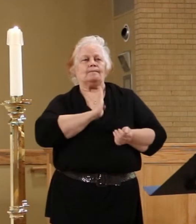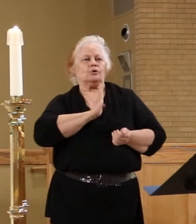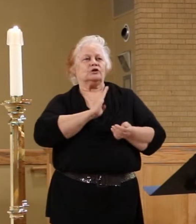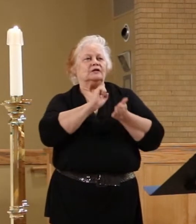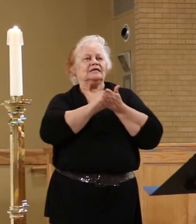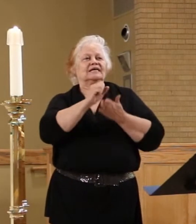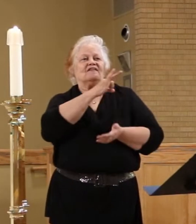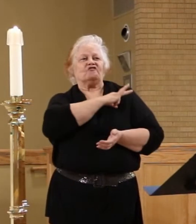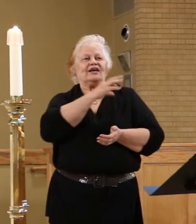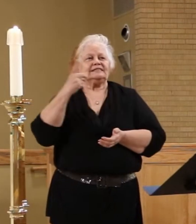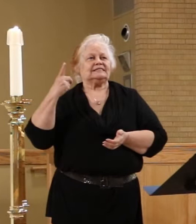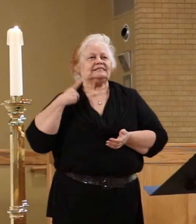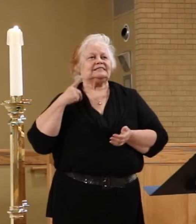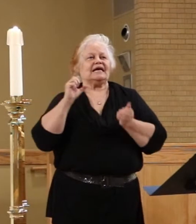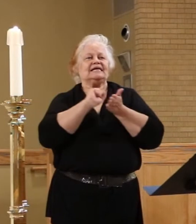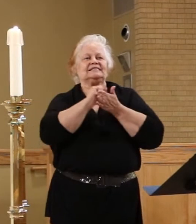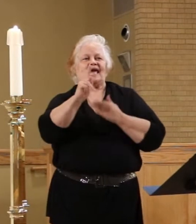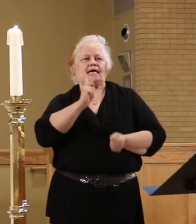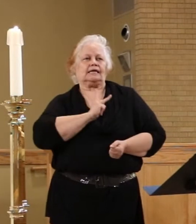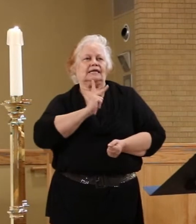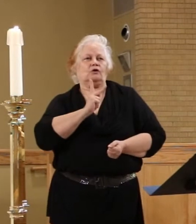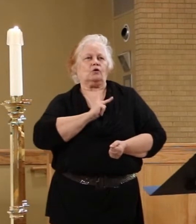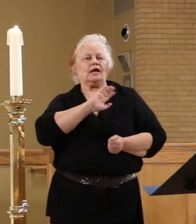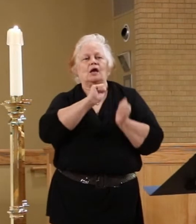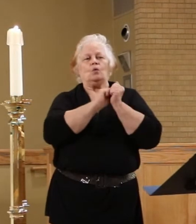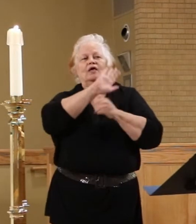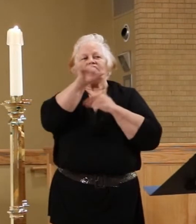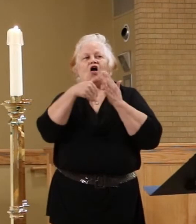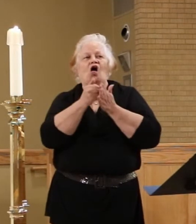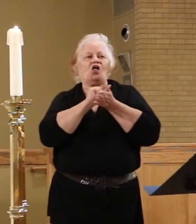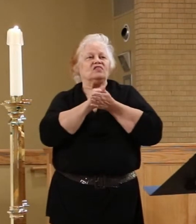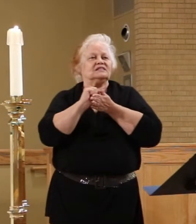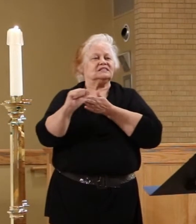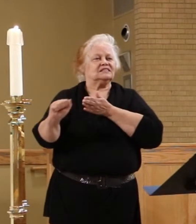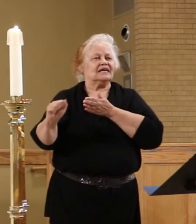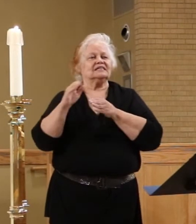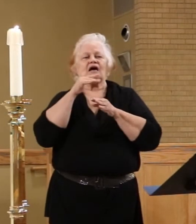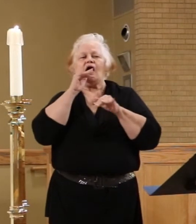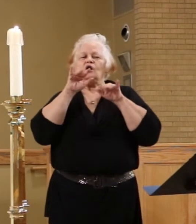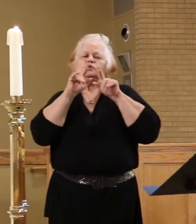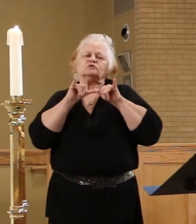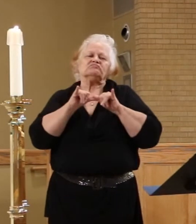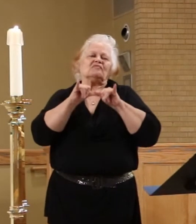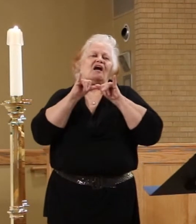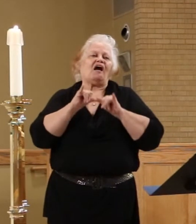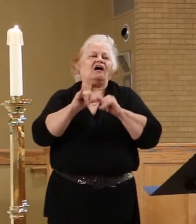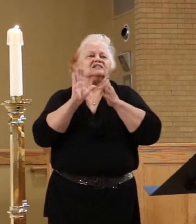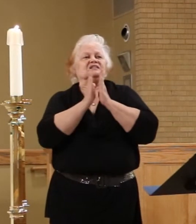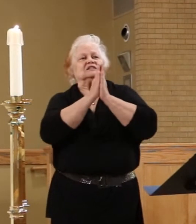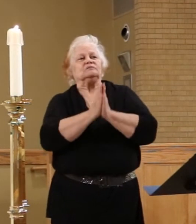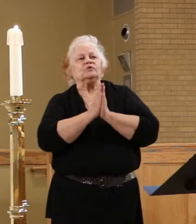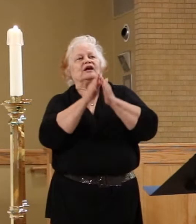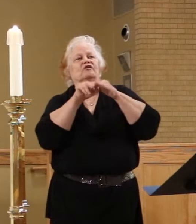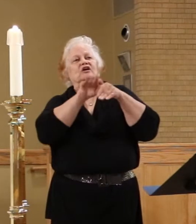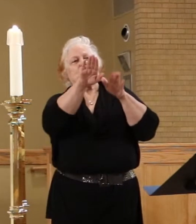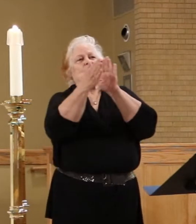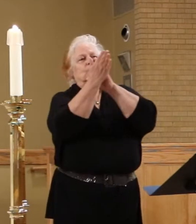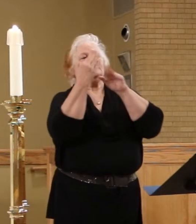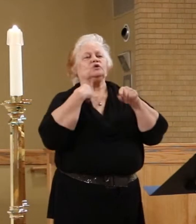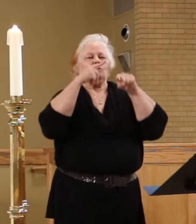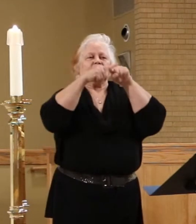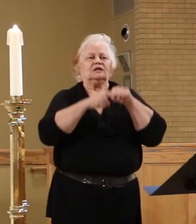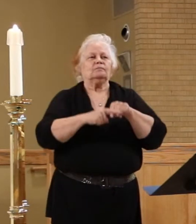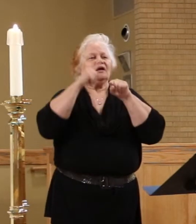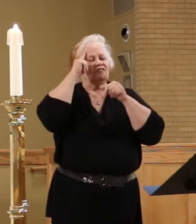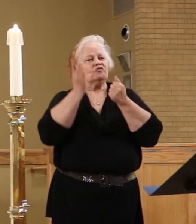Saint Francis de Sales, Saint Kateri, and with all the saints, on whose constant intercession in your presence we rely